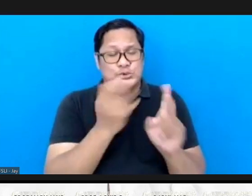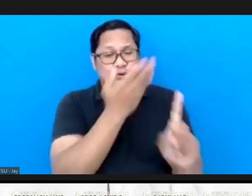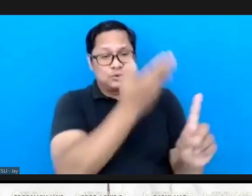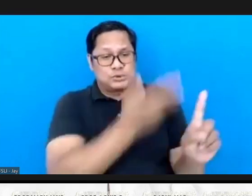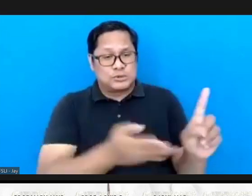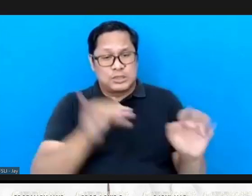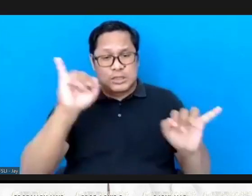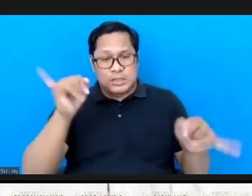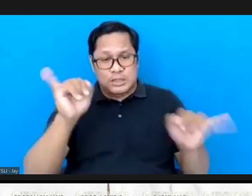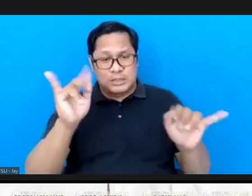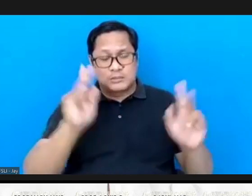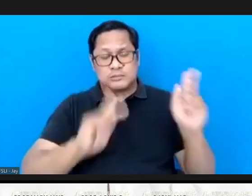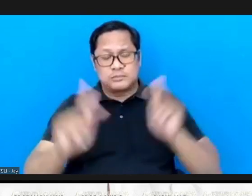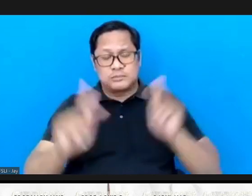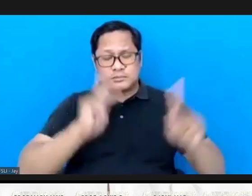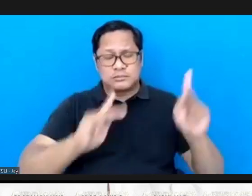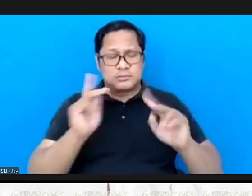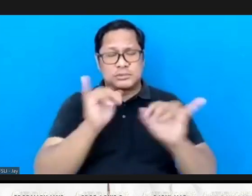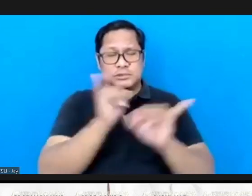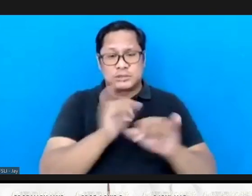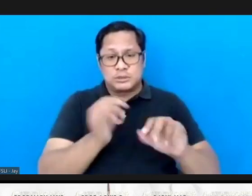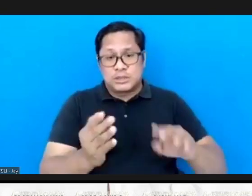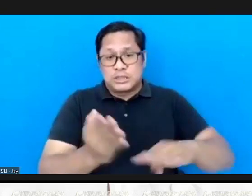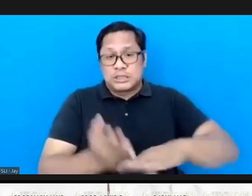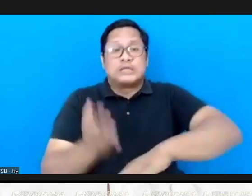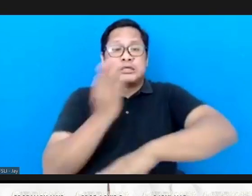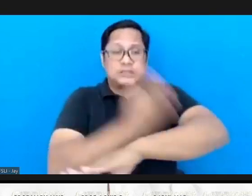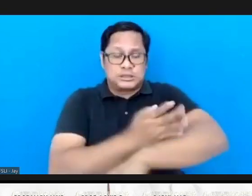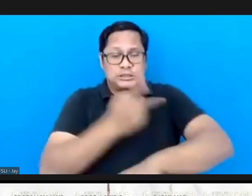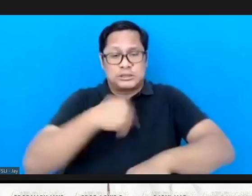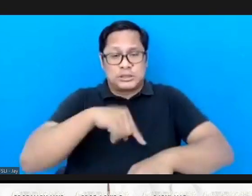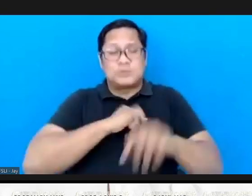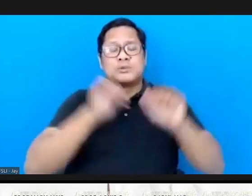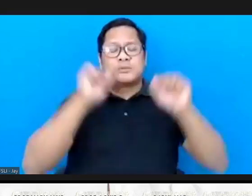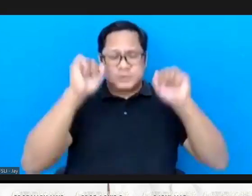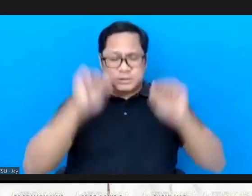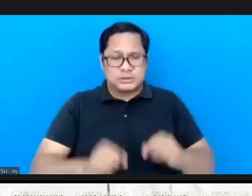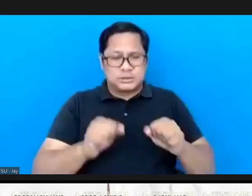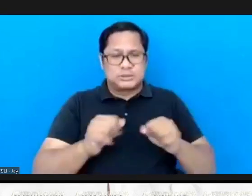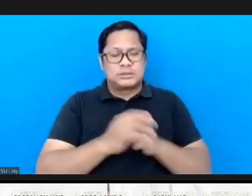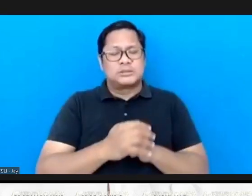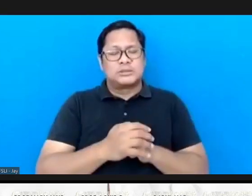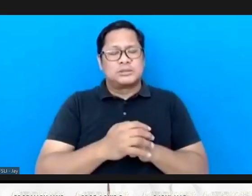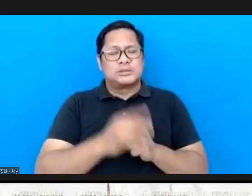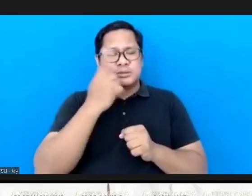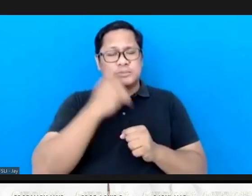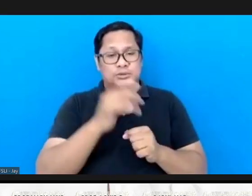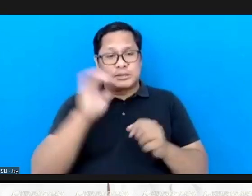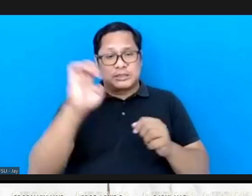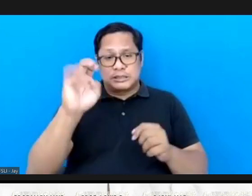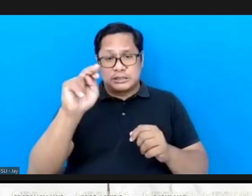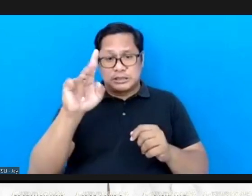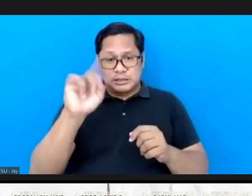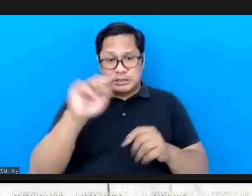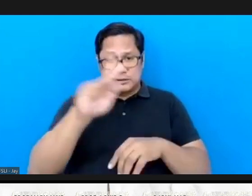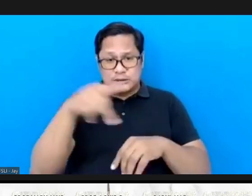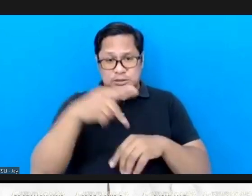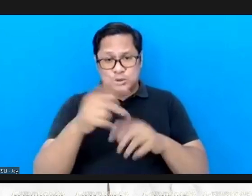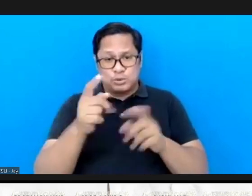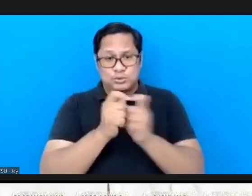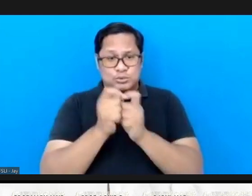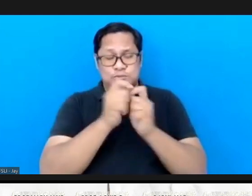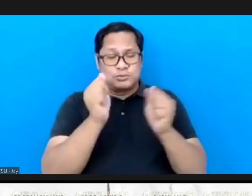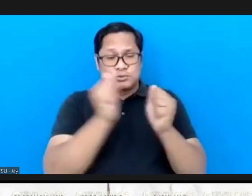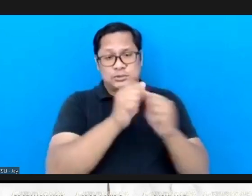IPs. This will also increase our capacities and leveraging of INET Philippines together with other